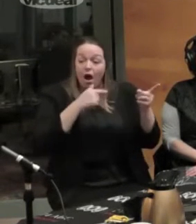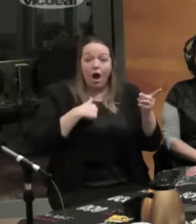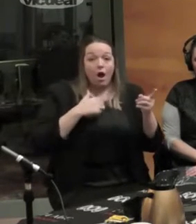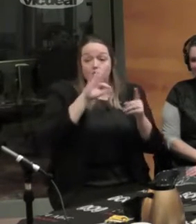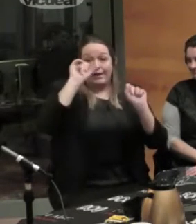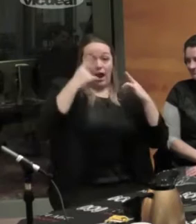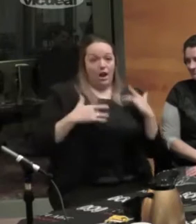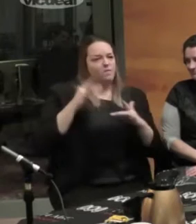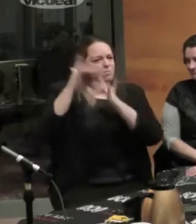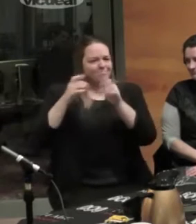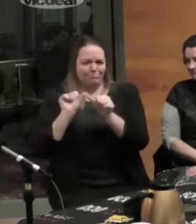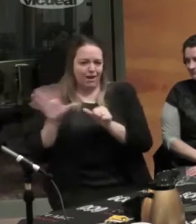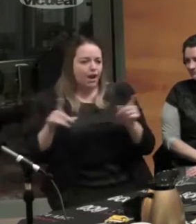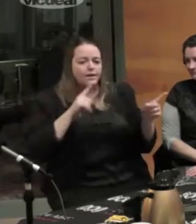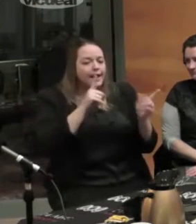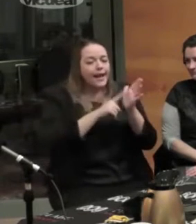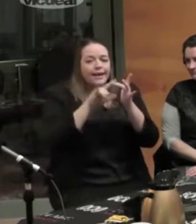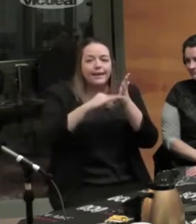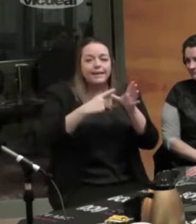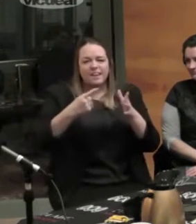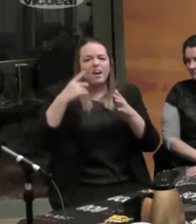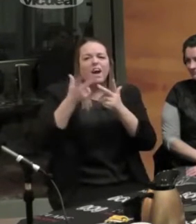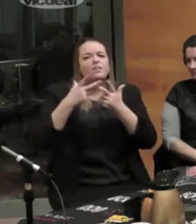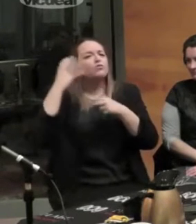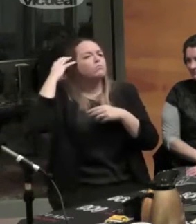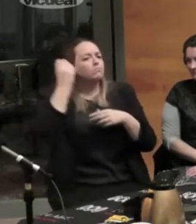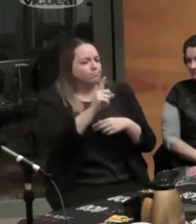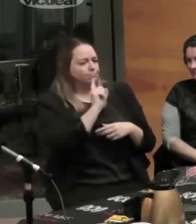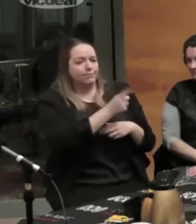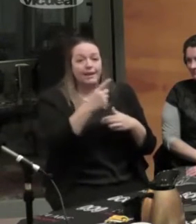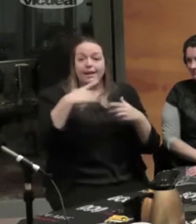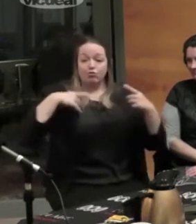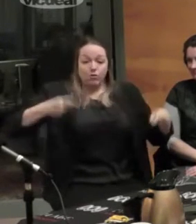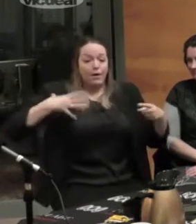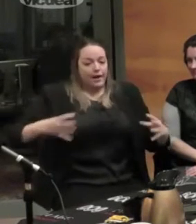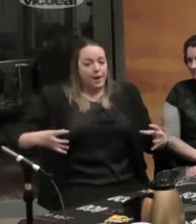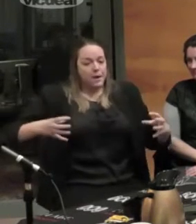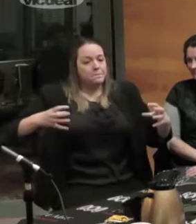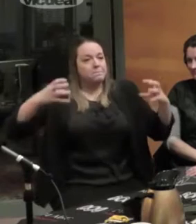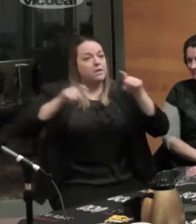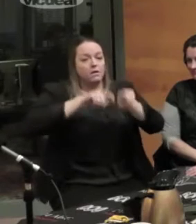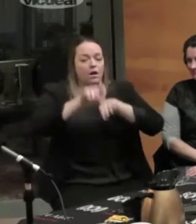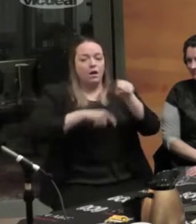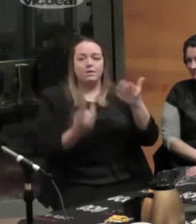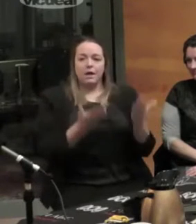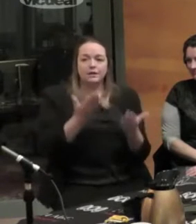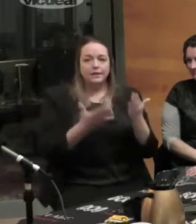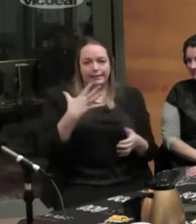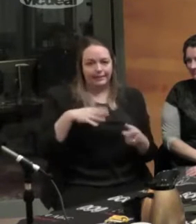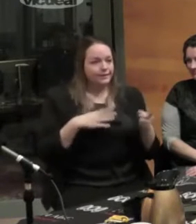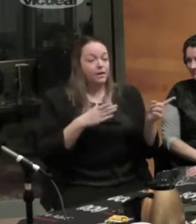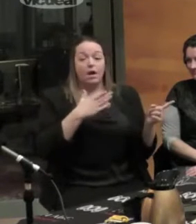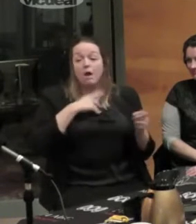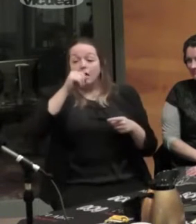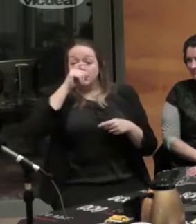great. Lisa says training wheels need to be slightly raised each time you ride. There you are, Lisa. Thank you. So the child develops their sense of balance until the wheels are well off the ground. Thank you, Lisa. My sister